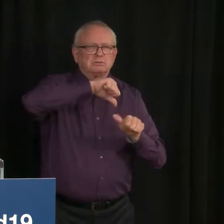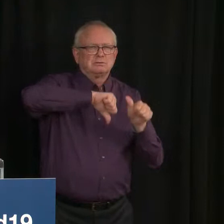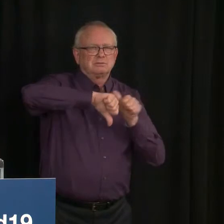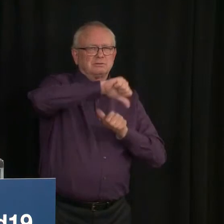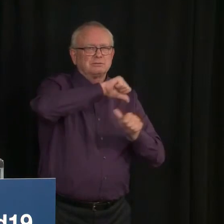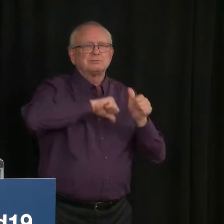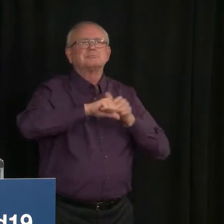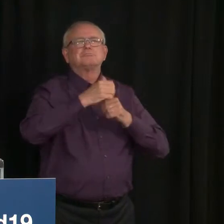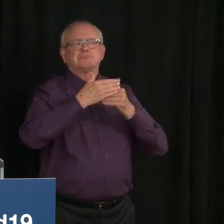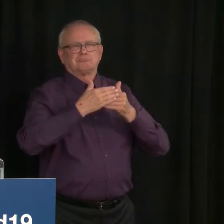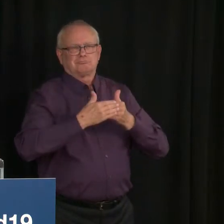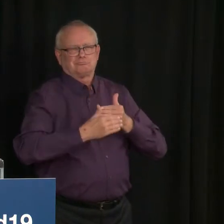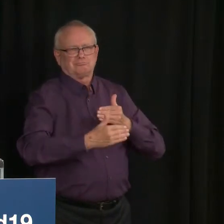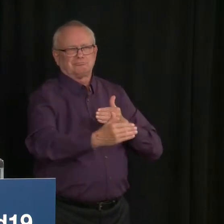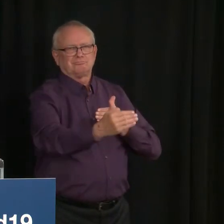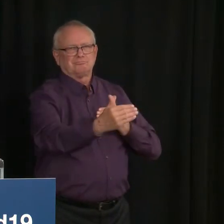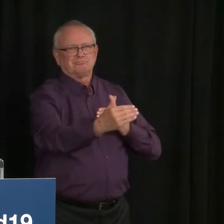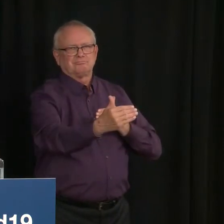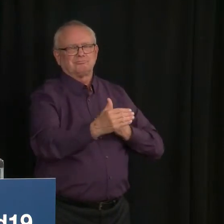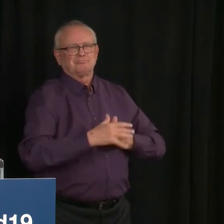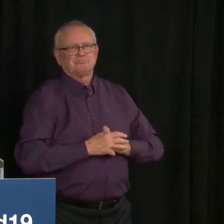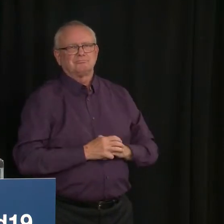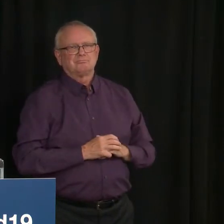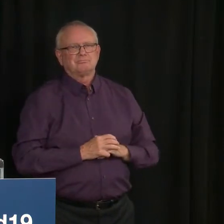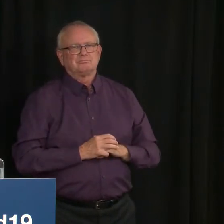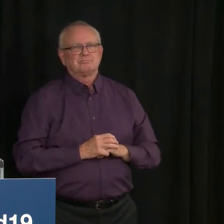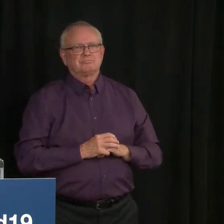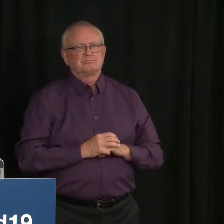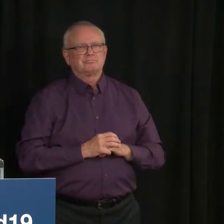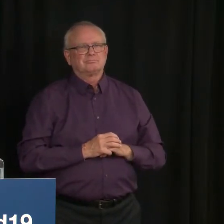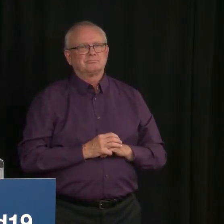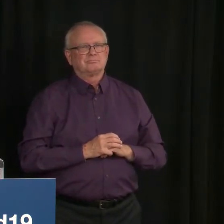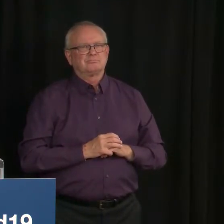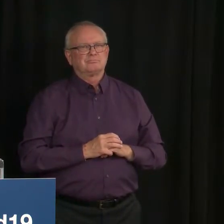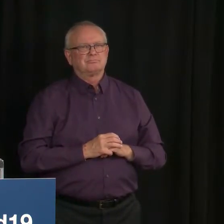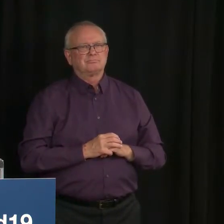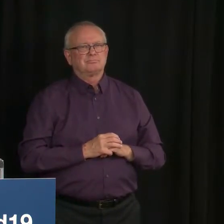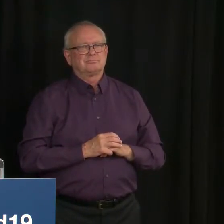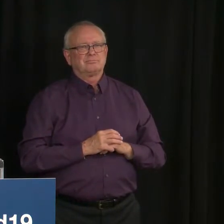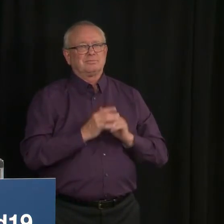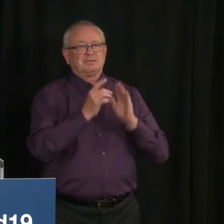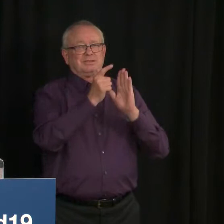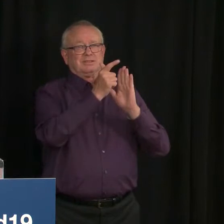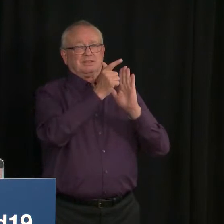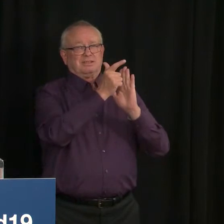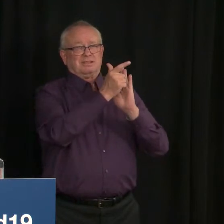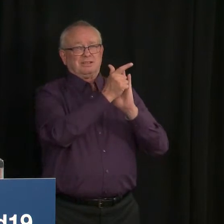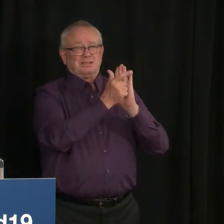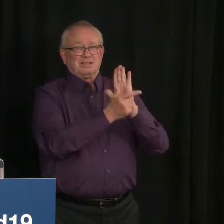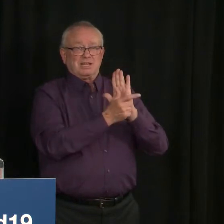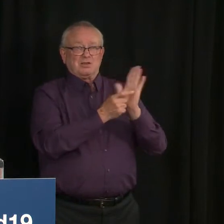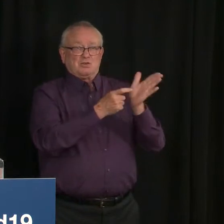So the absence of legal requirements doesn't mean that we stop protecting each other. We still need